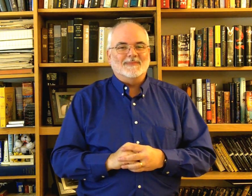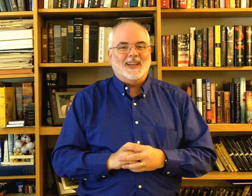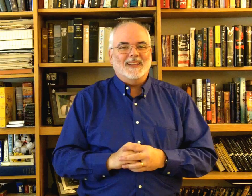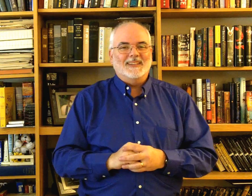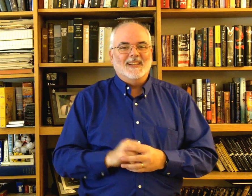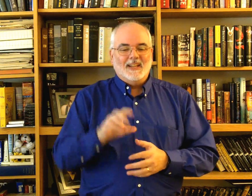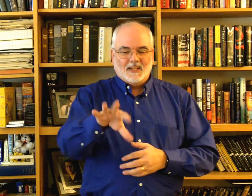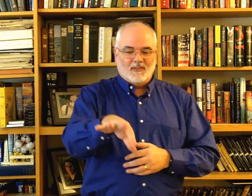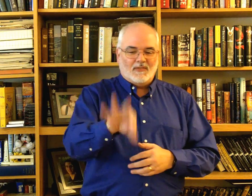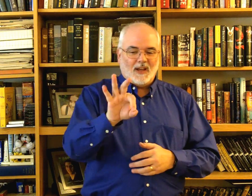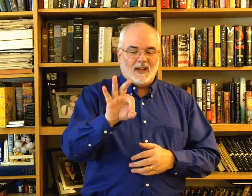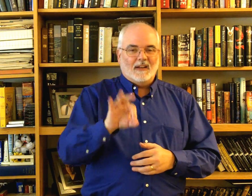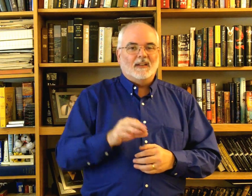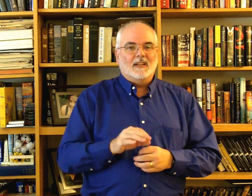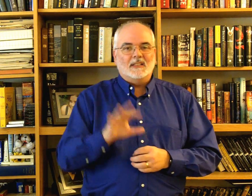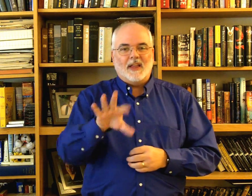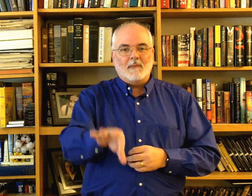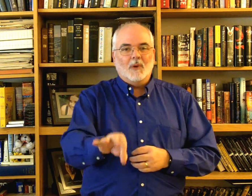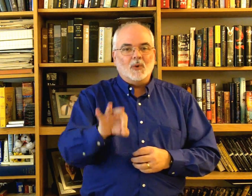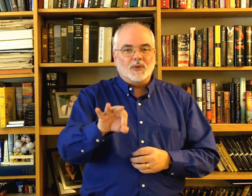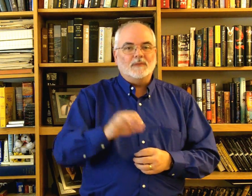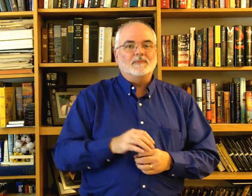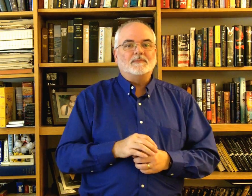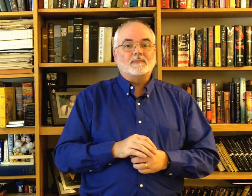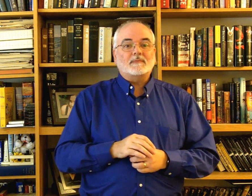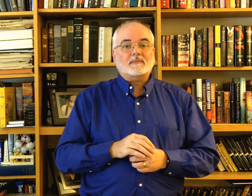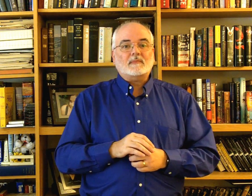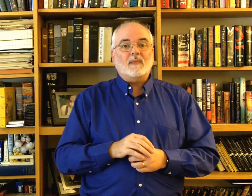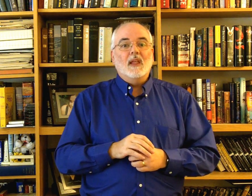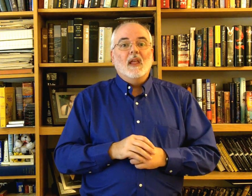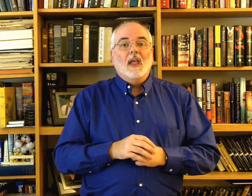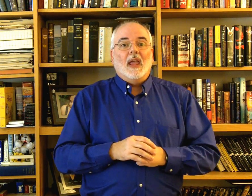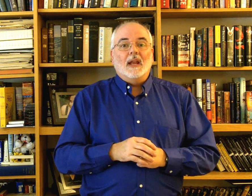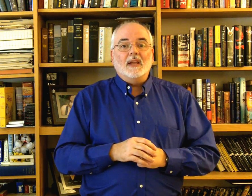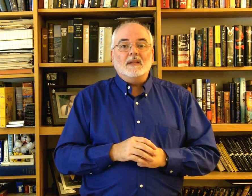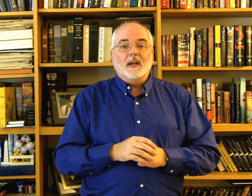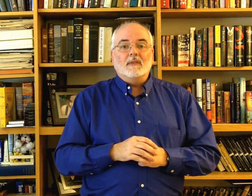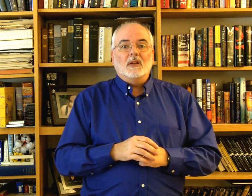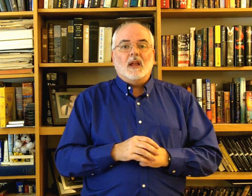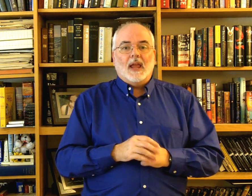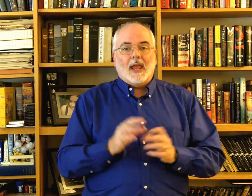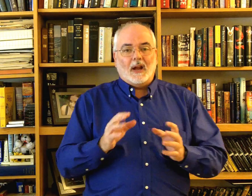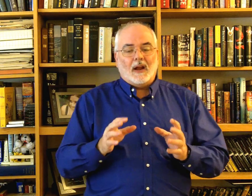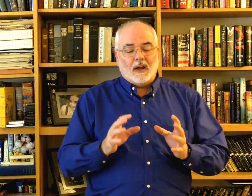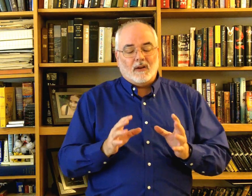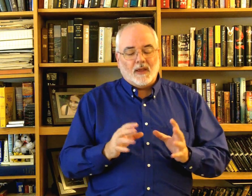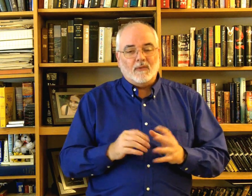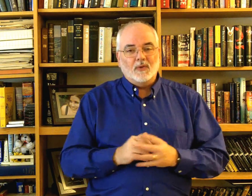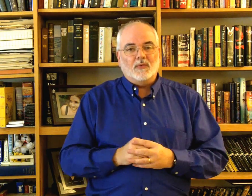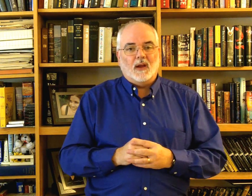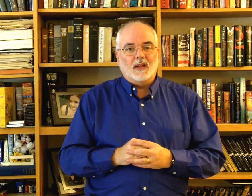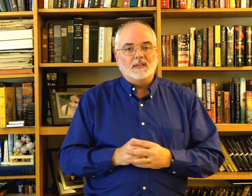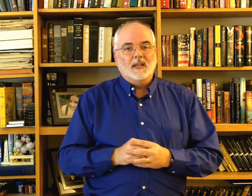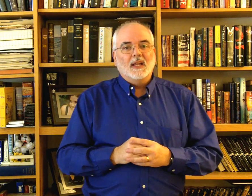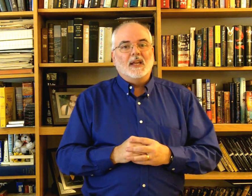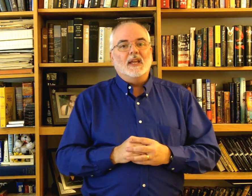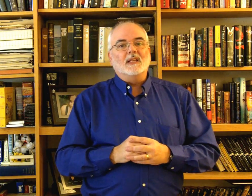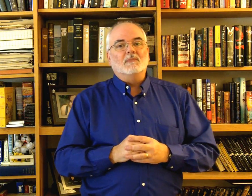Okay? Find. It's that motion. And he's an heir of heaven who finds, his